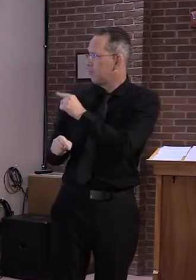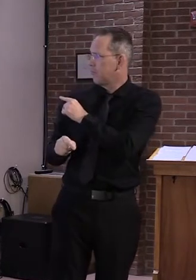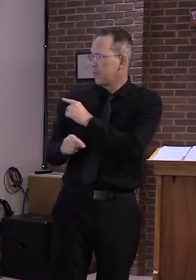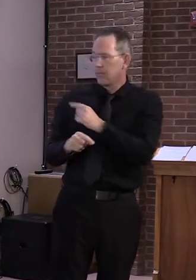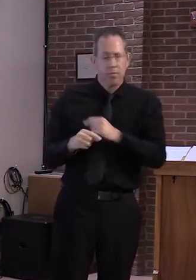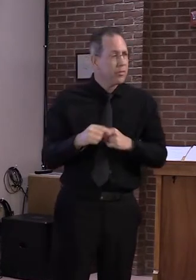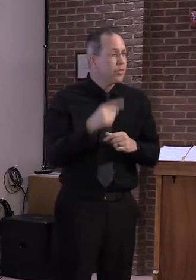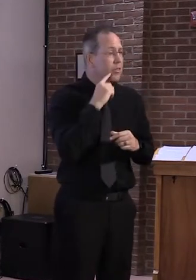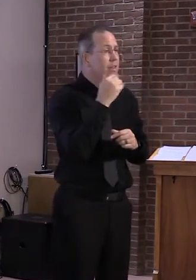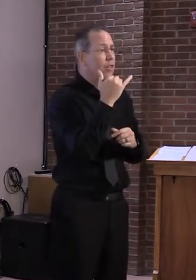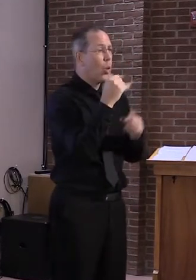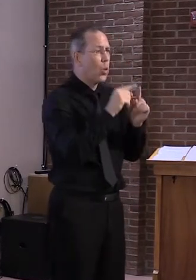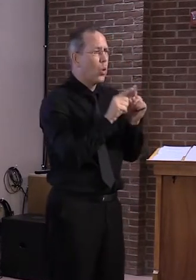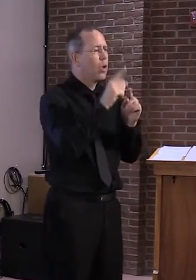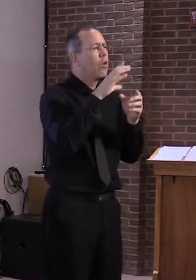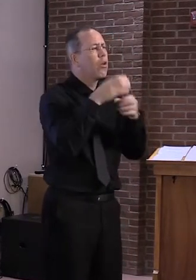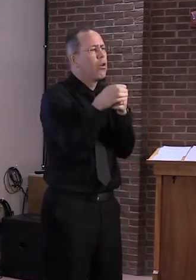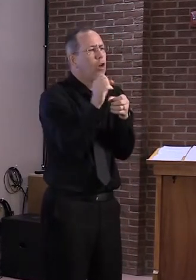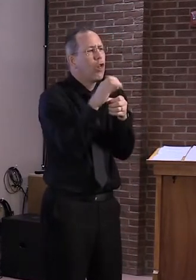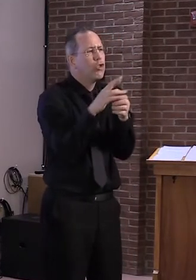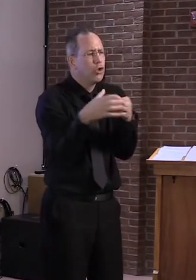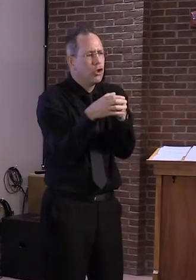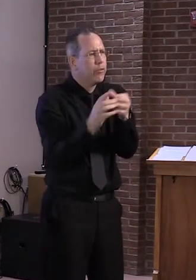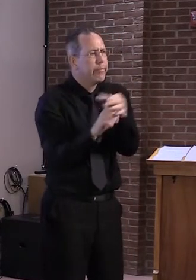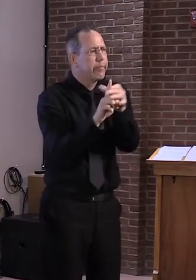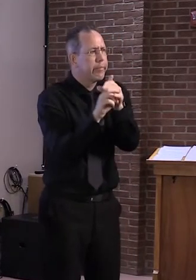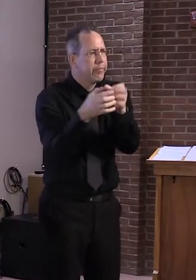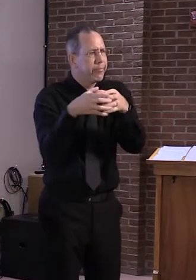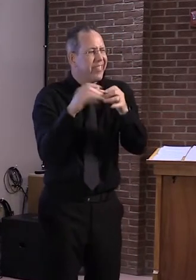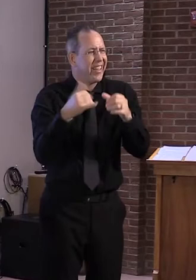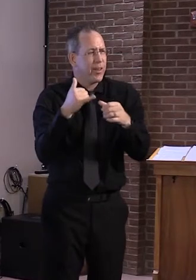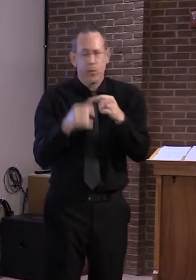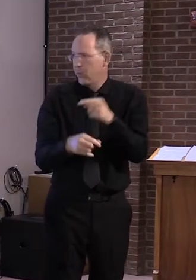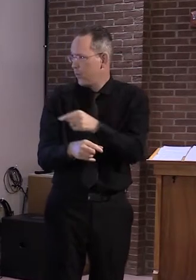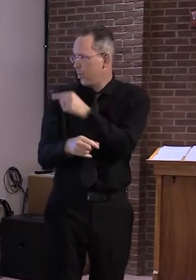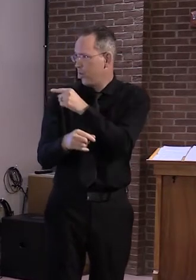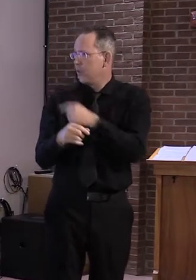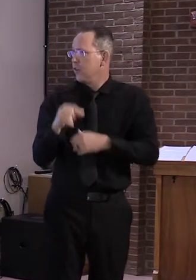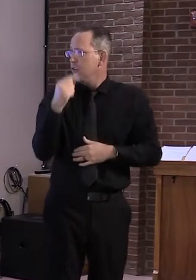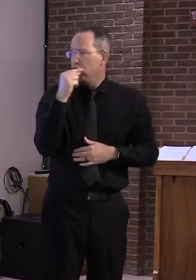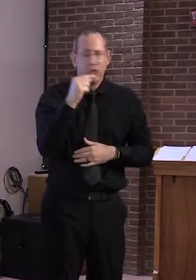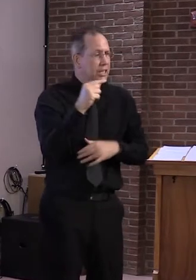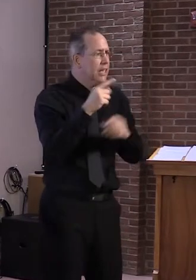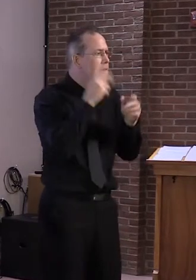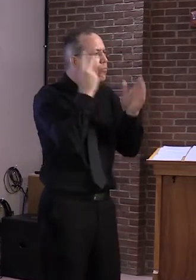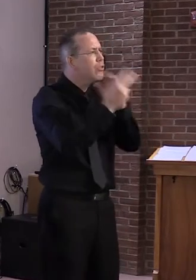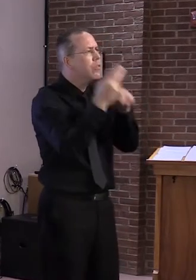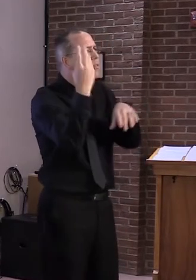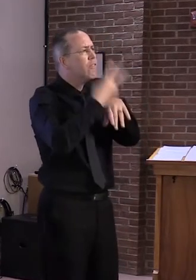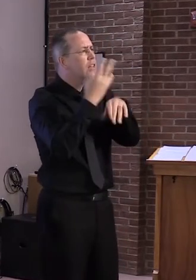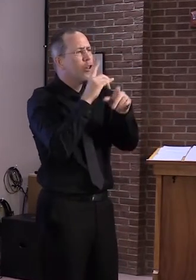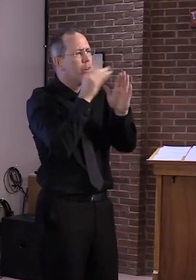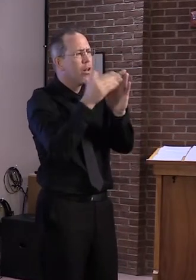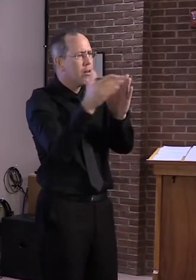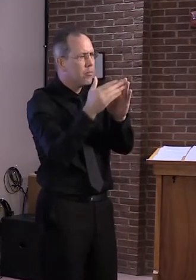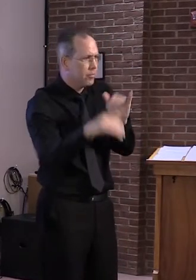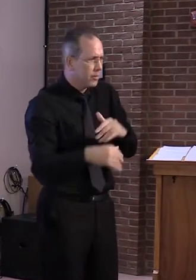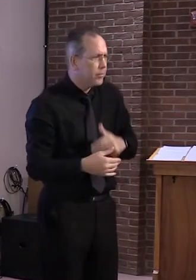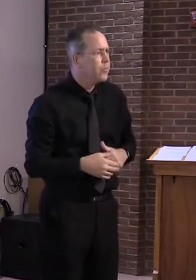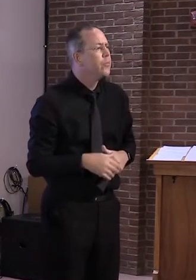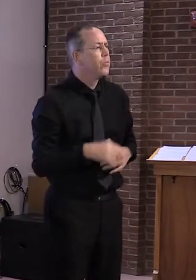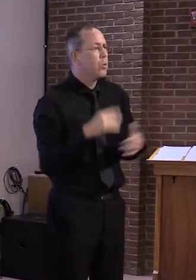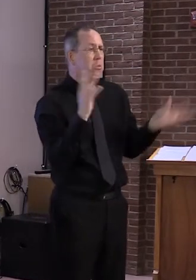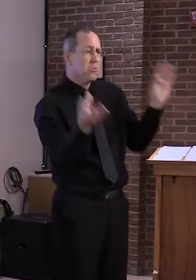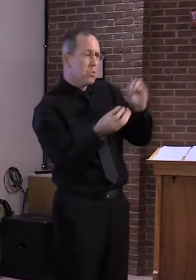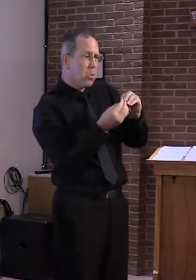non-outbreak cases are trending below our forecast. However, we do see our total cases are slightly exceeding our forecast, which is